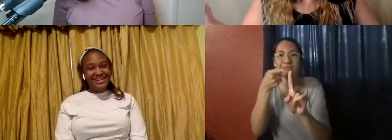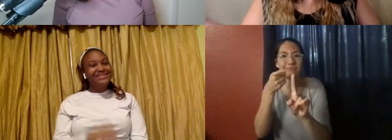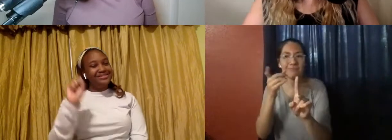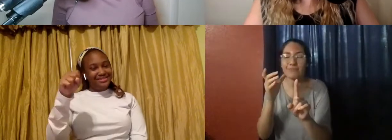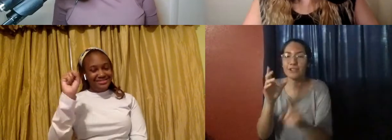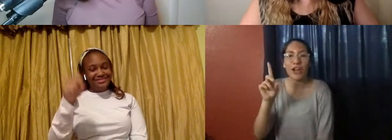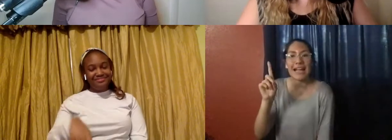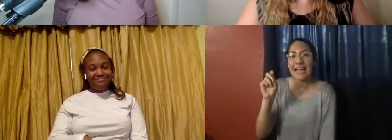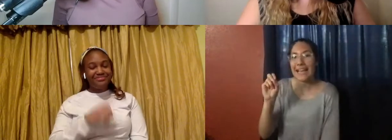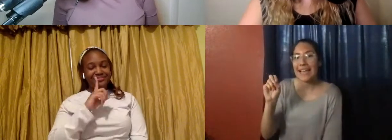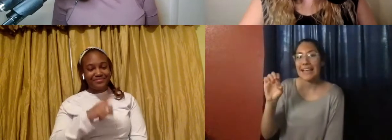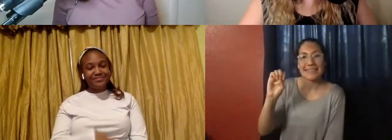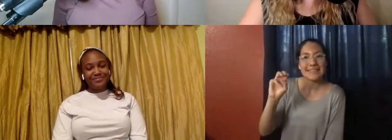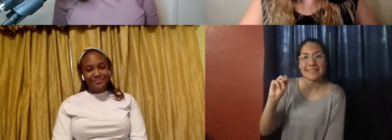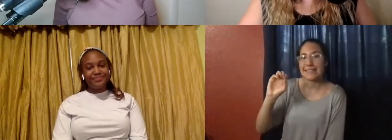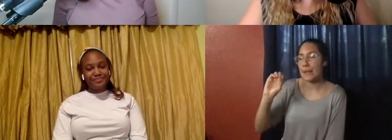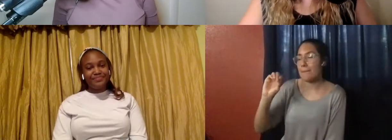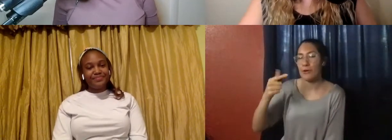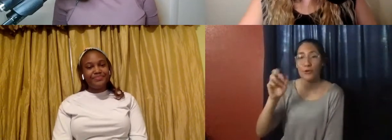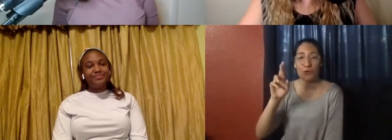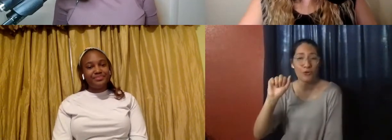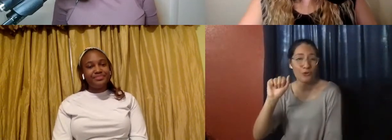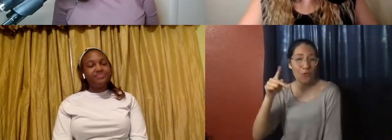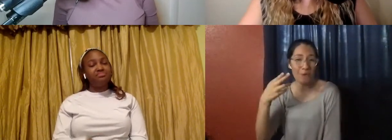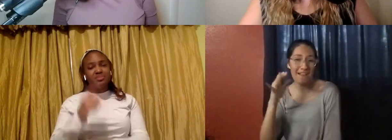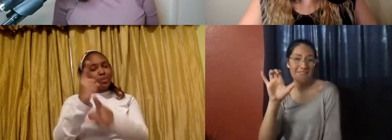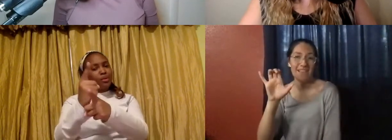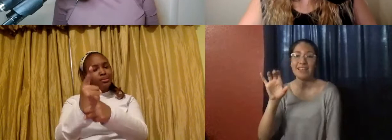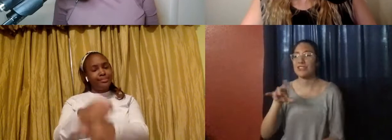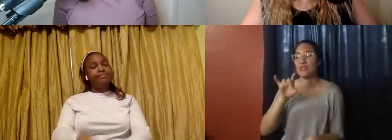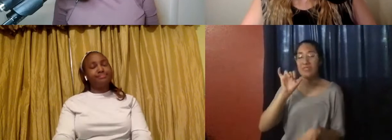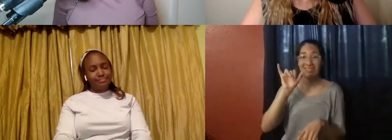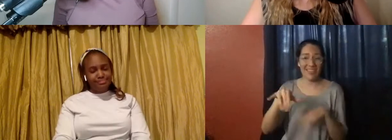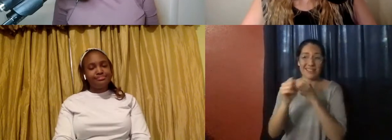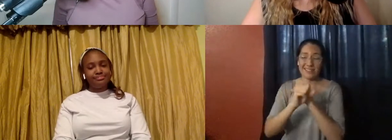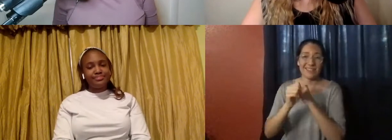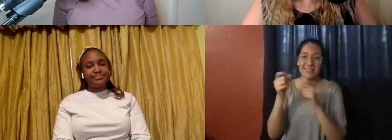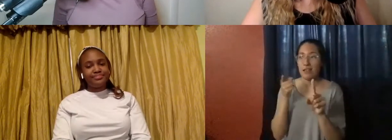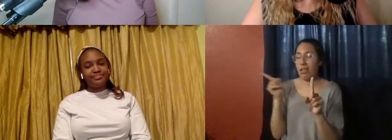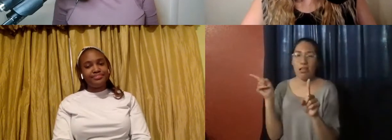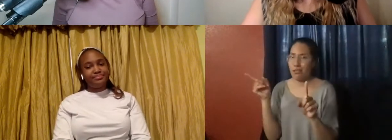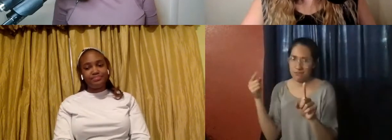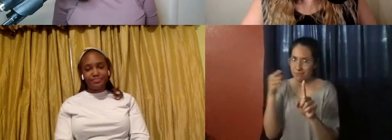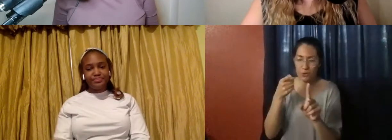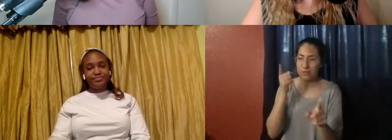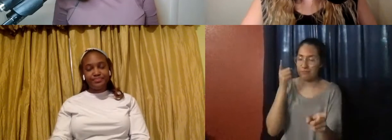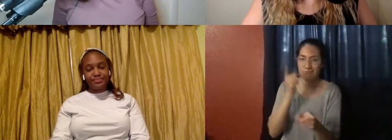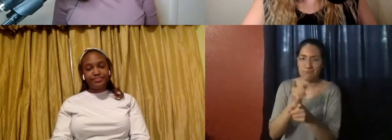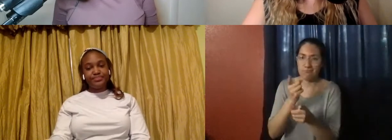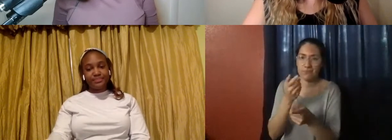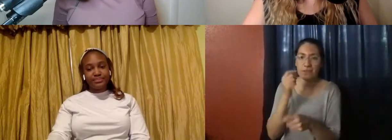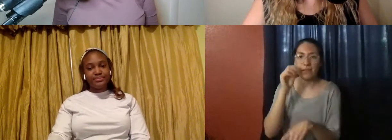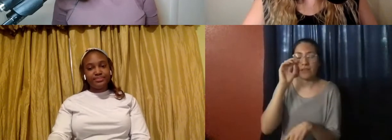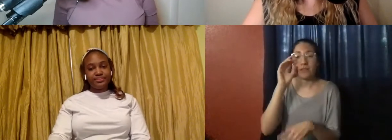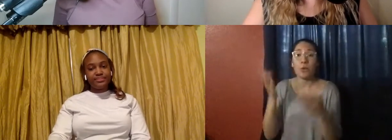exactly. This statistic doesn't seem that far off. Right. So, exactly. Again, this is 2018. So maybe it's higher now because